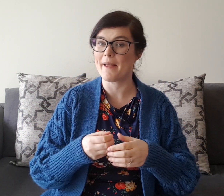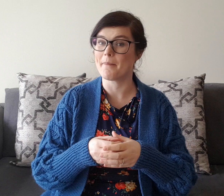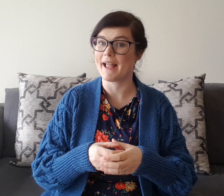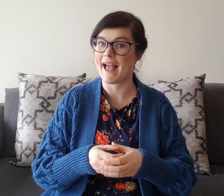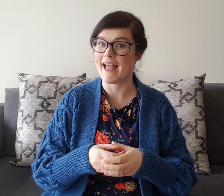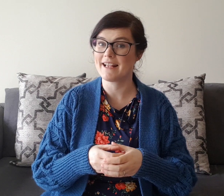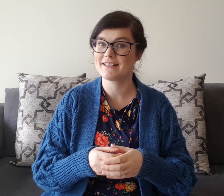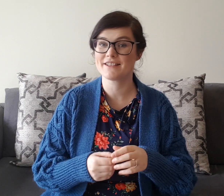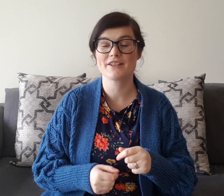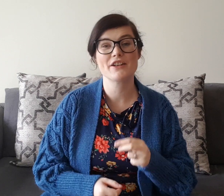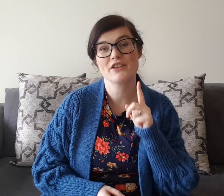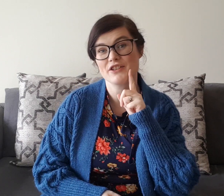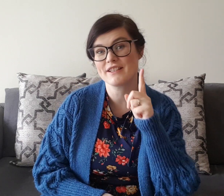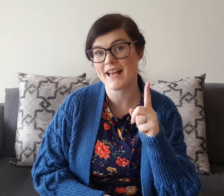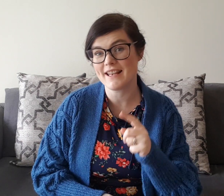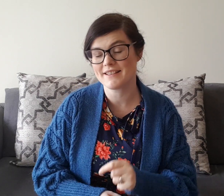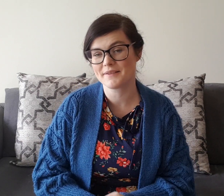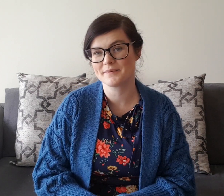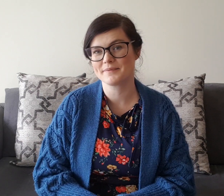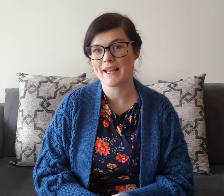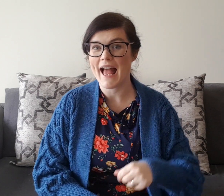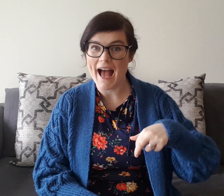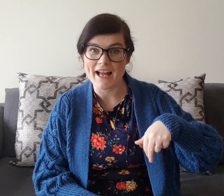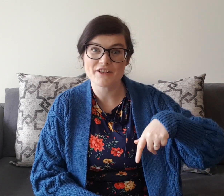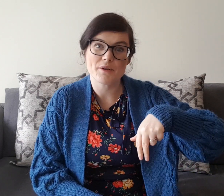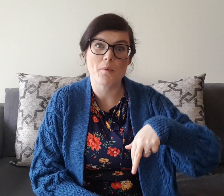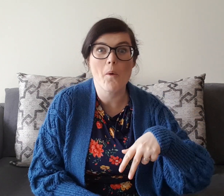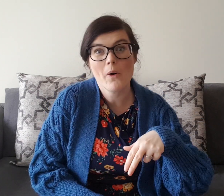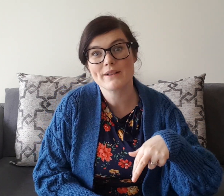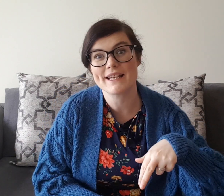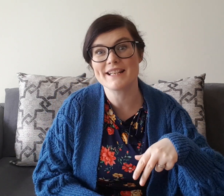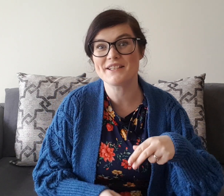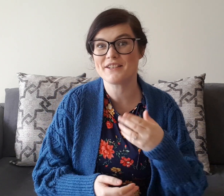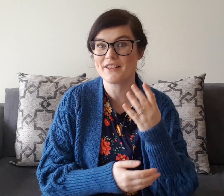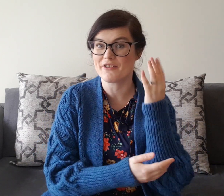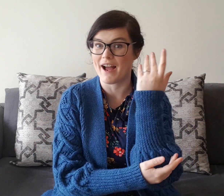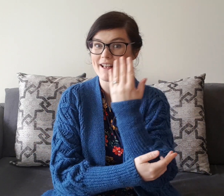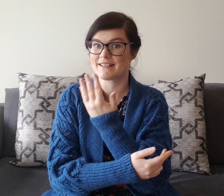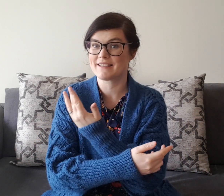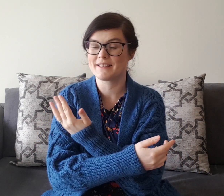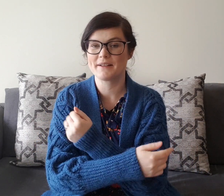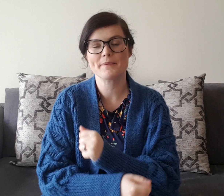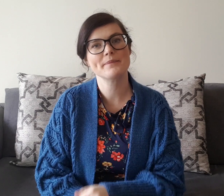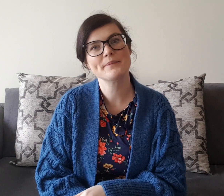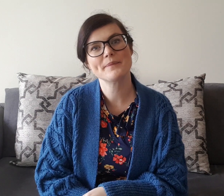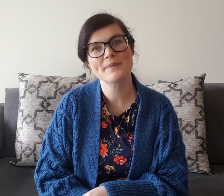my eggs, she said, and she walked into the grass.